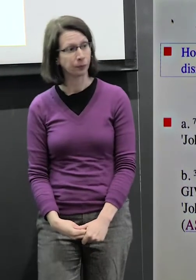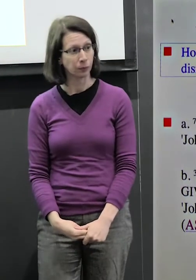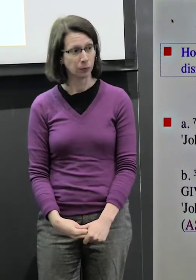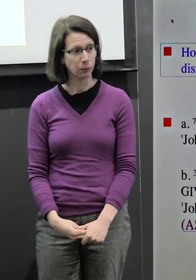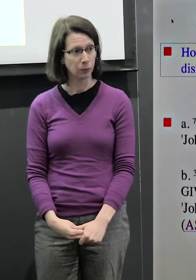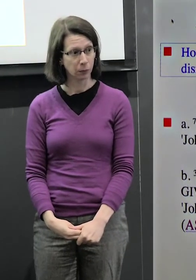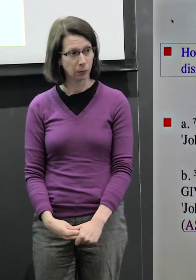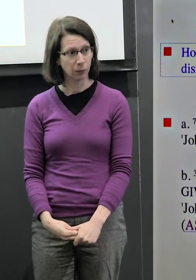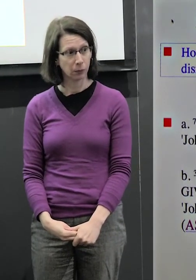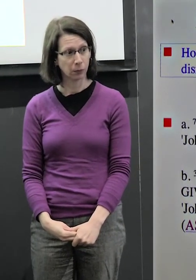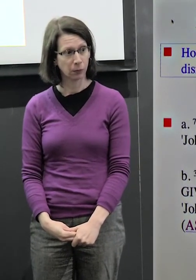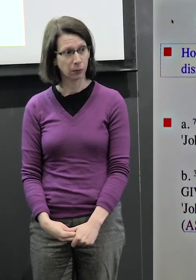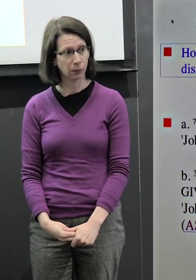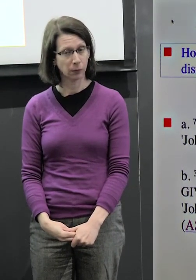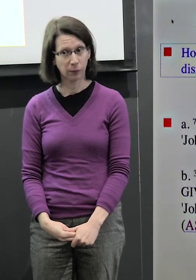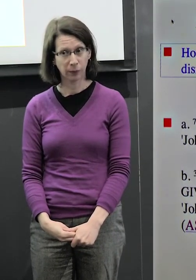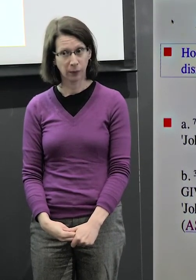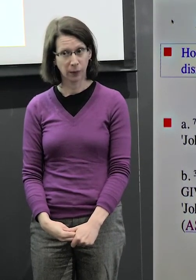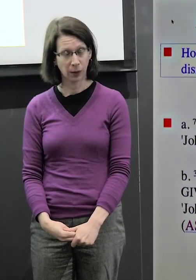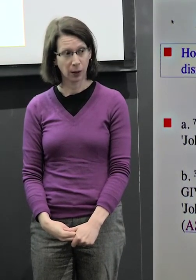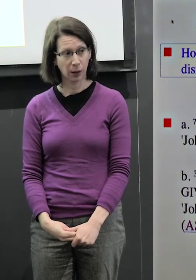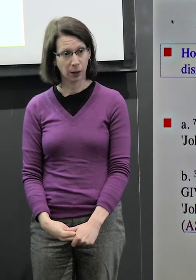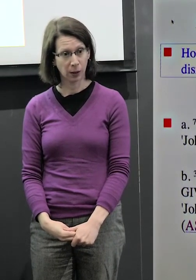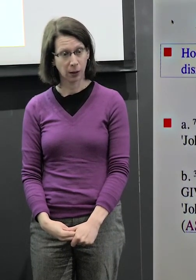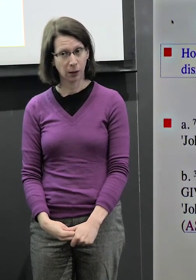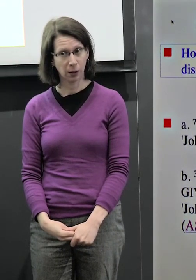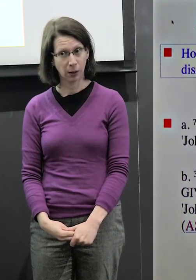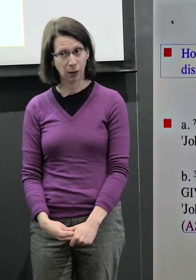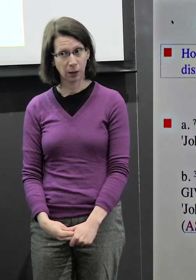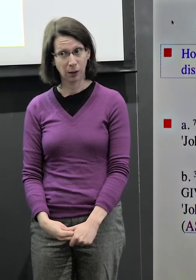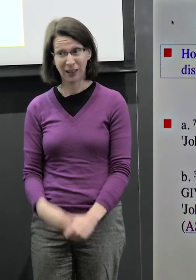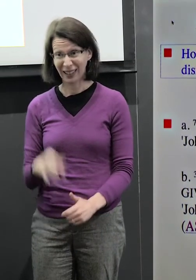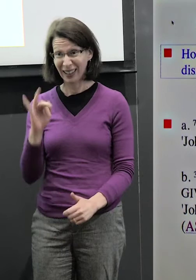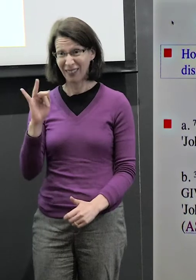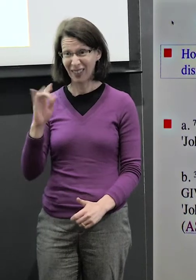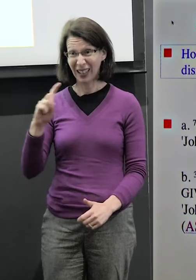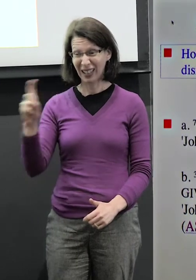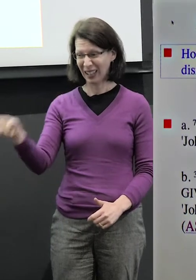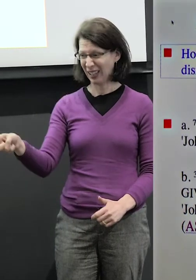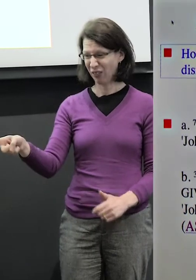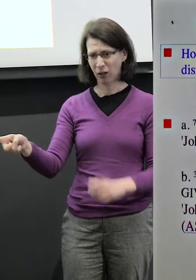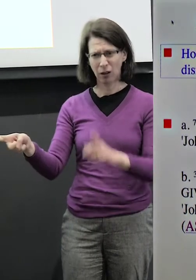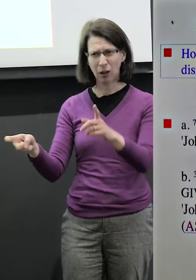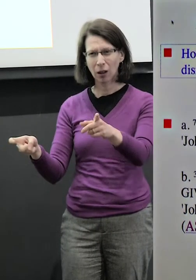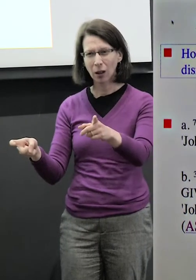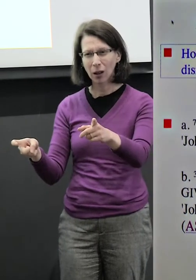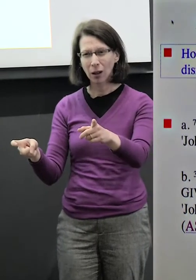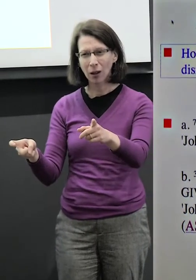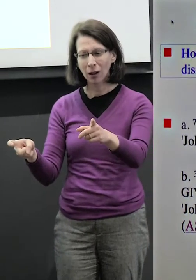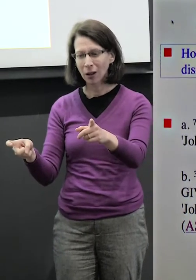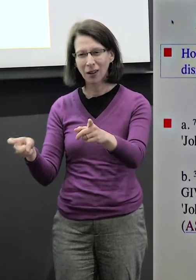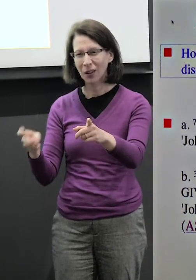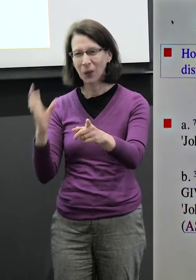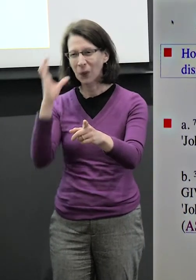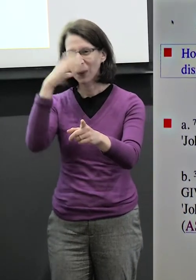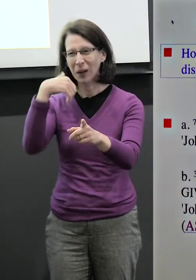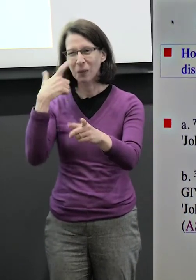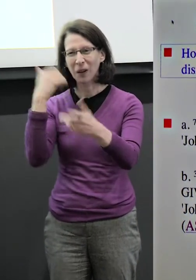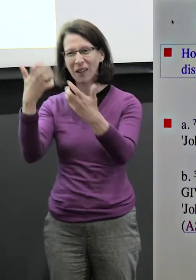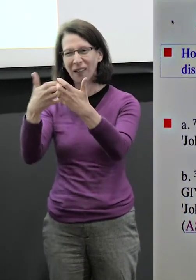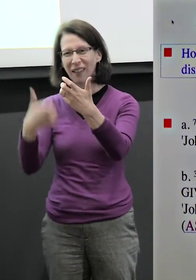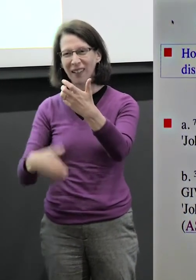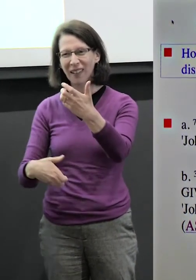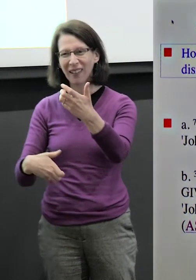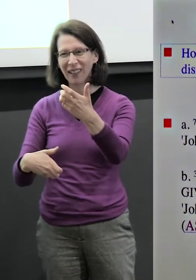I, not, give. And that would be totally weird because there's a mismatch between